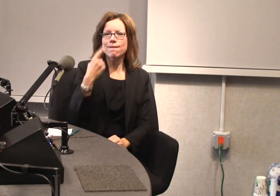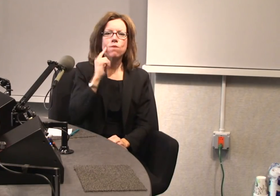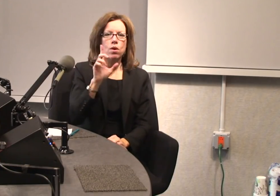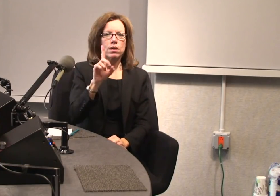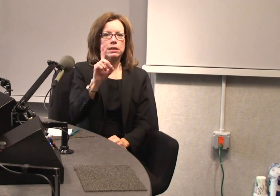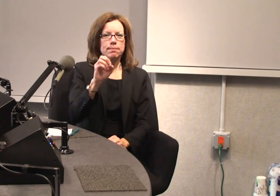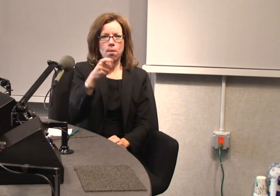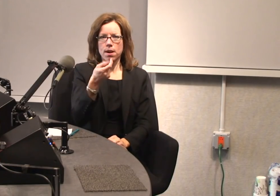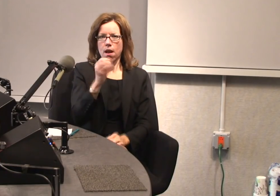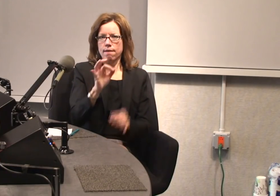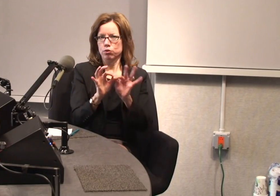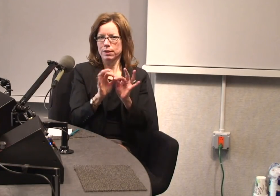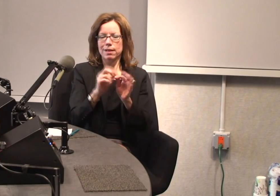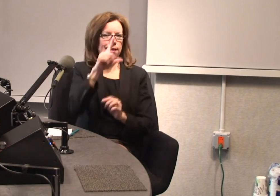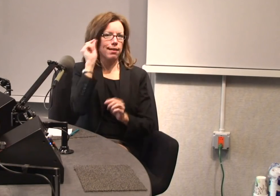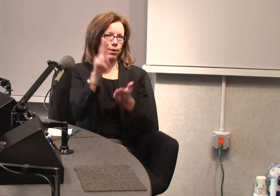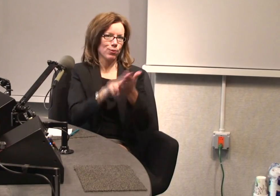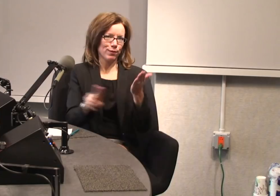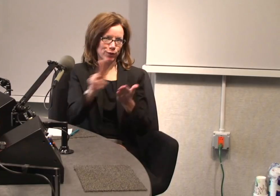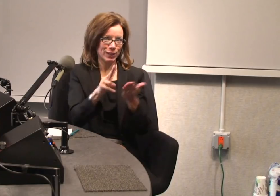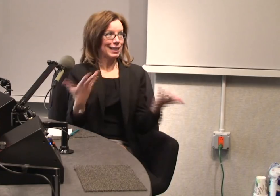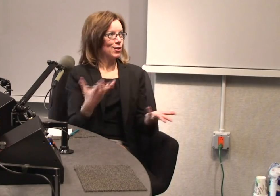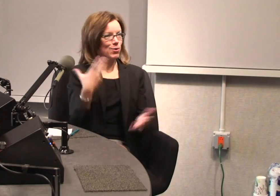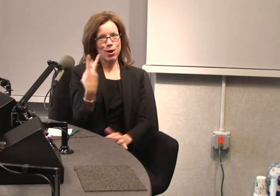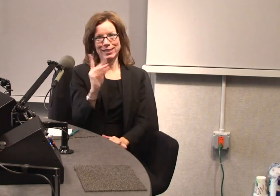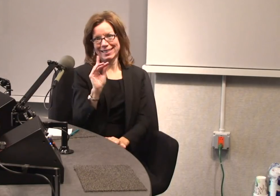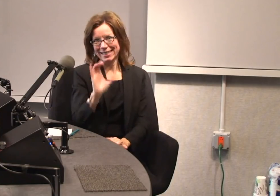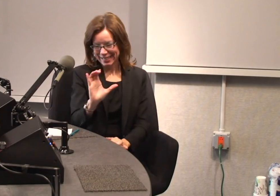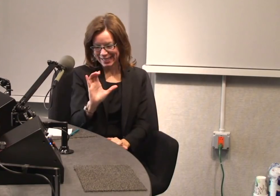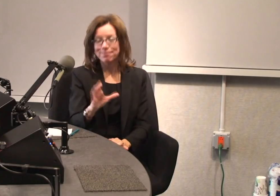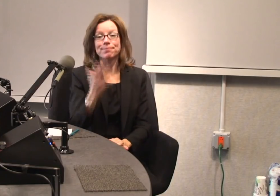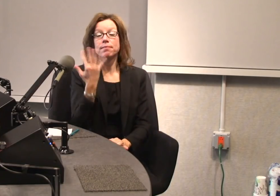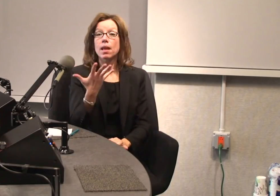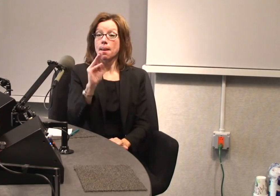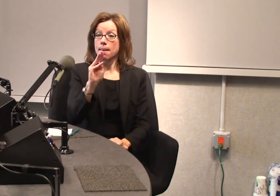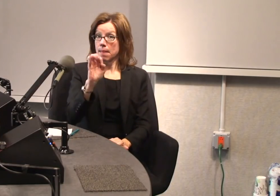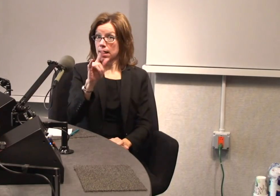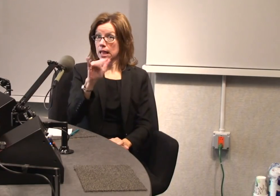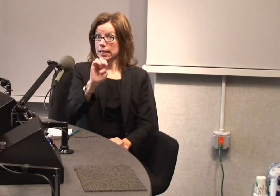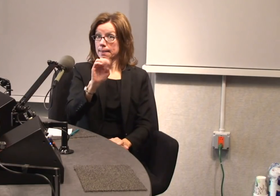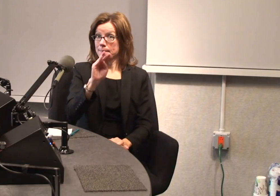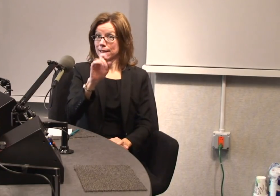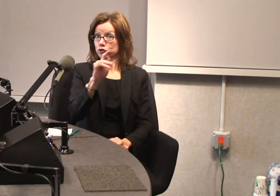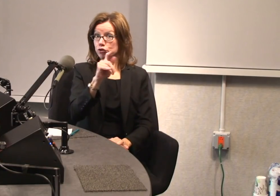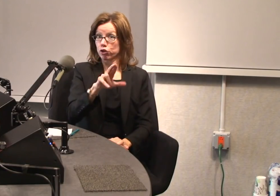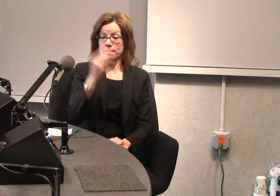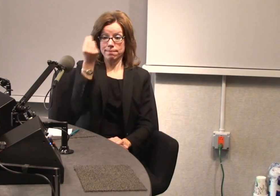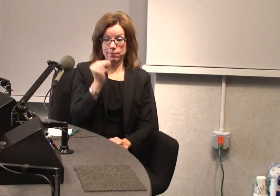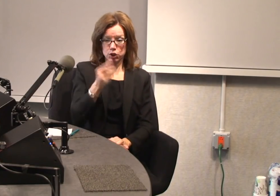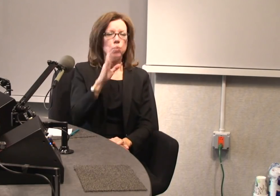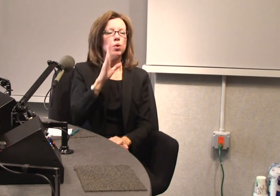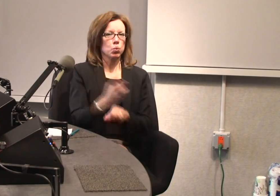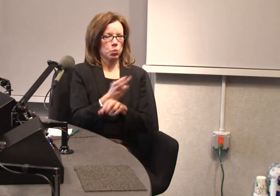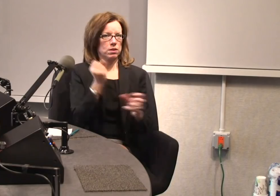at Gallaudet University here in Washington, D.C. Melanie Metzger is going to communicate in American Sign Language,